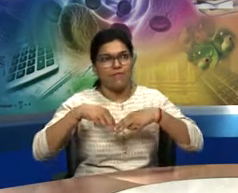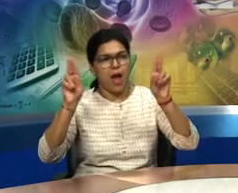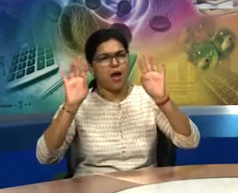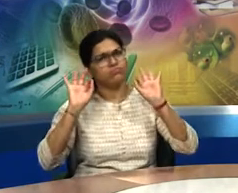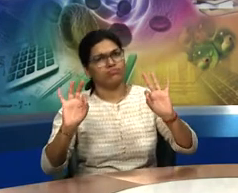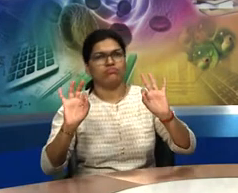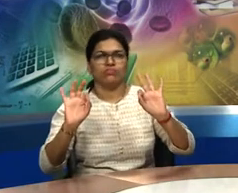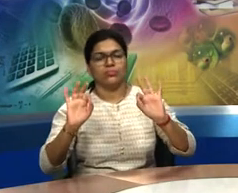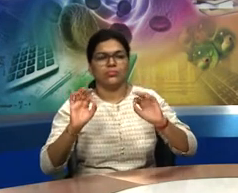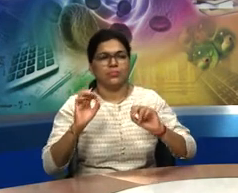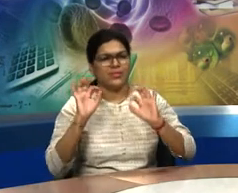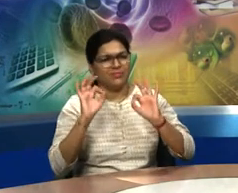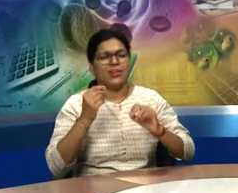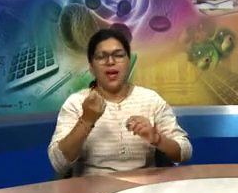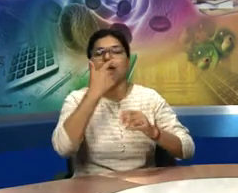think about it.